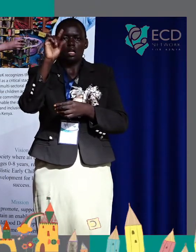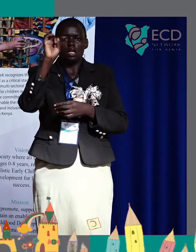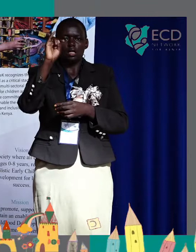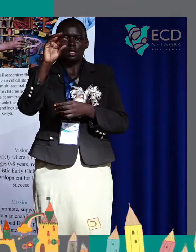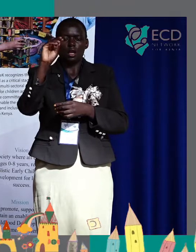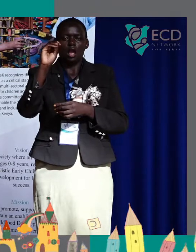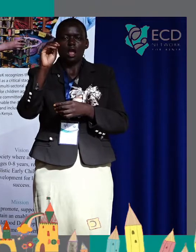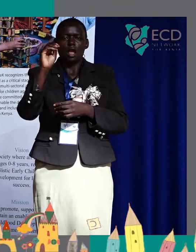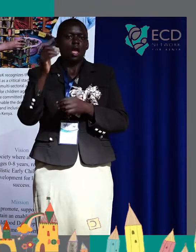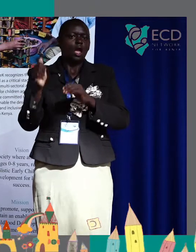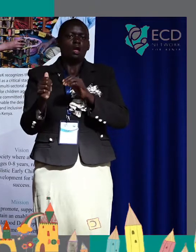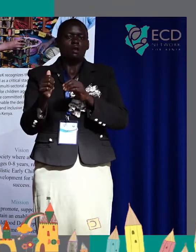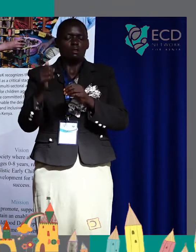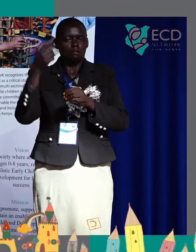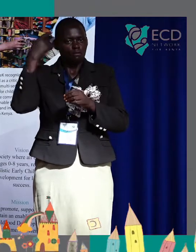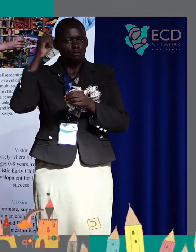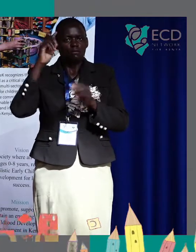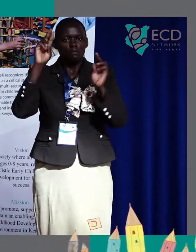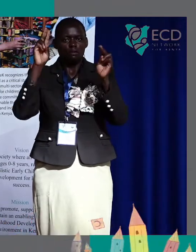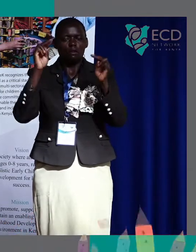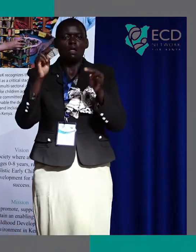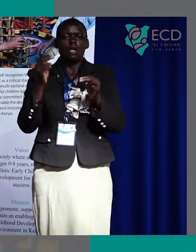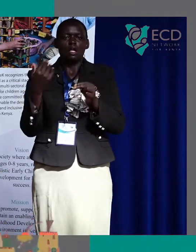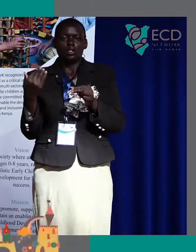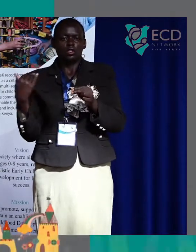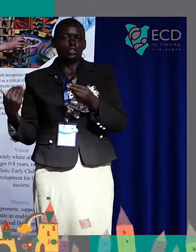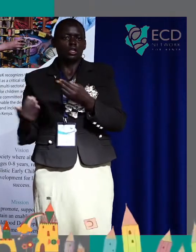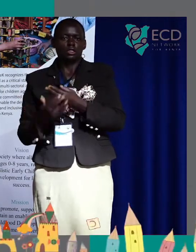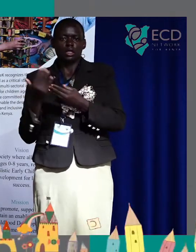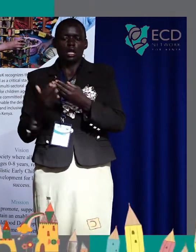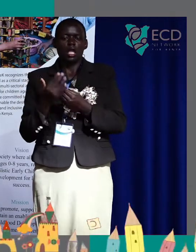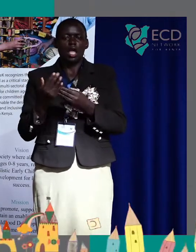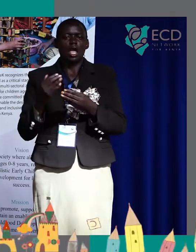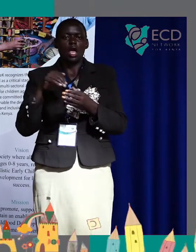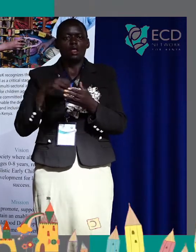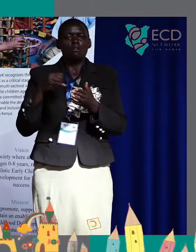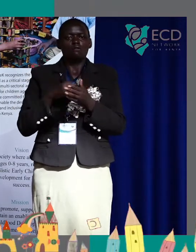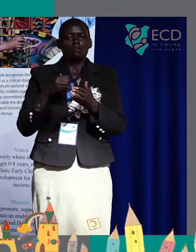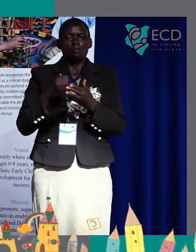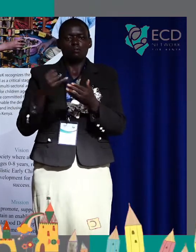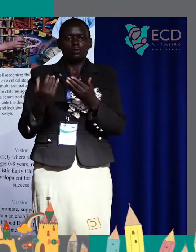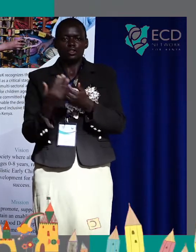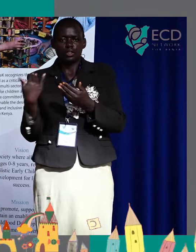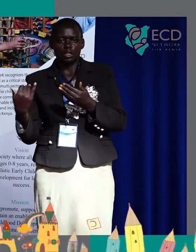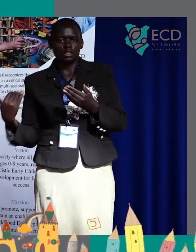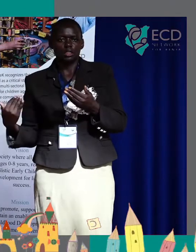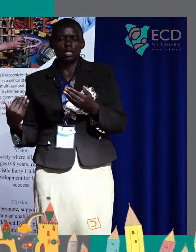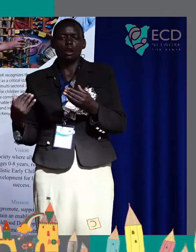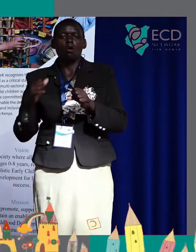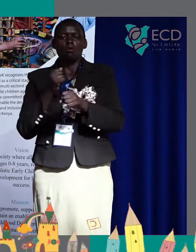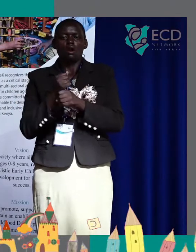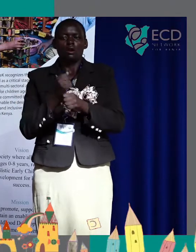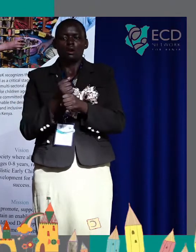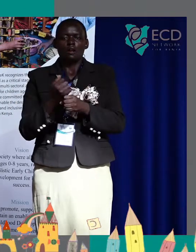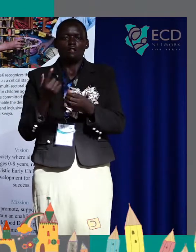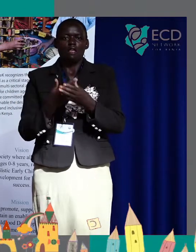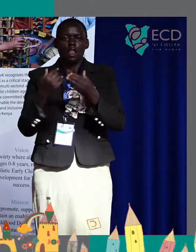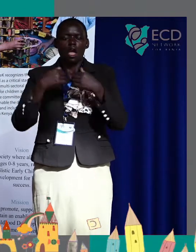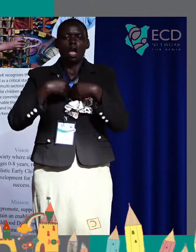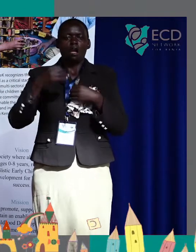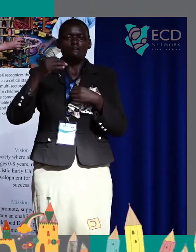on childcare and women's economic empowerment and male involvement in childcare work. And then we will have the